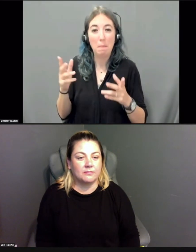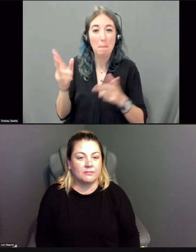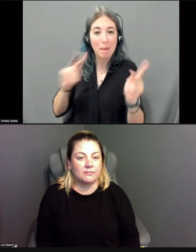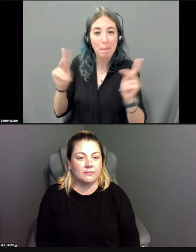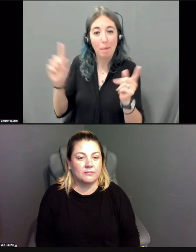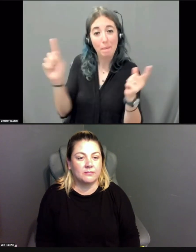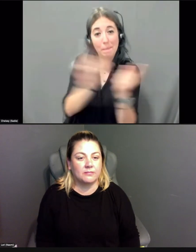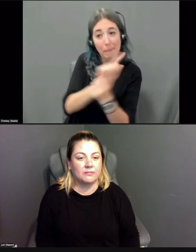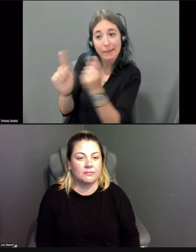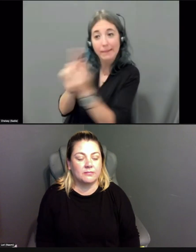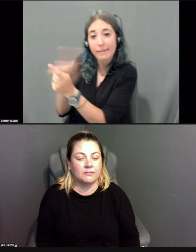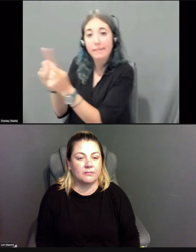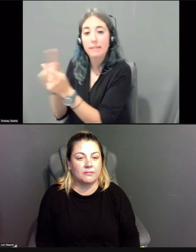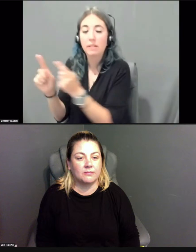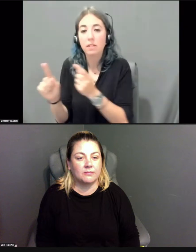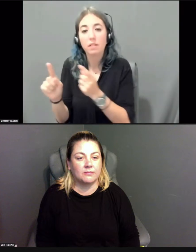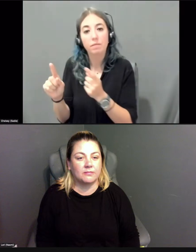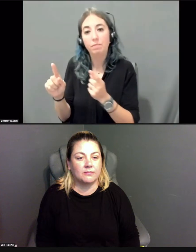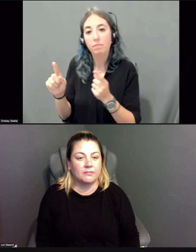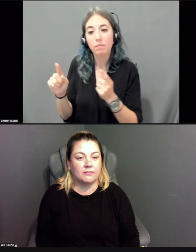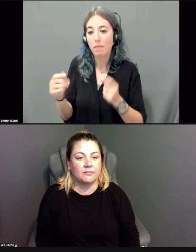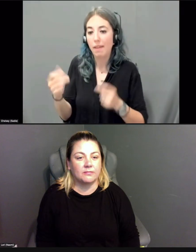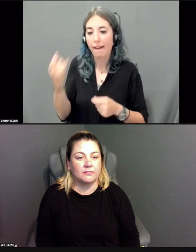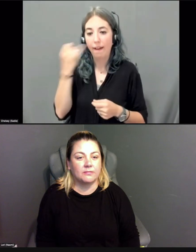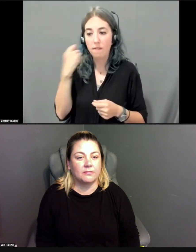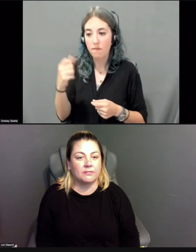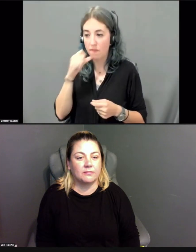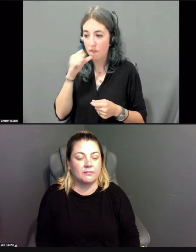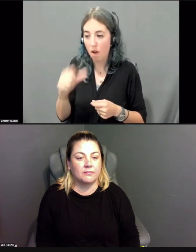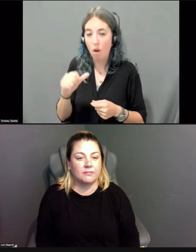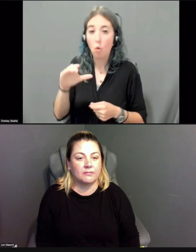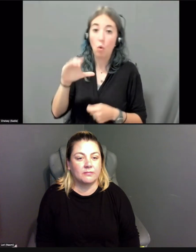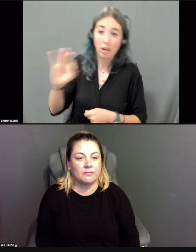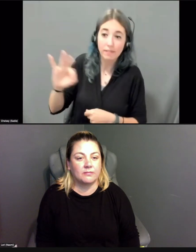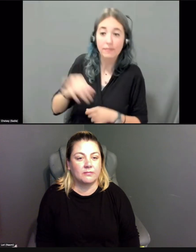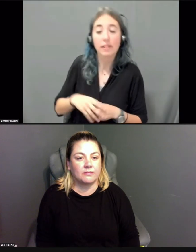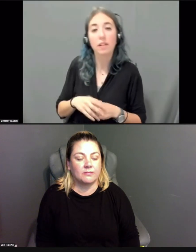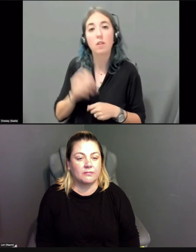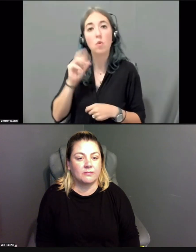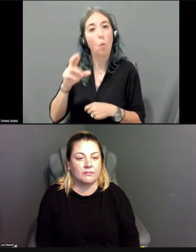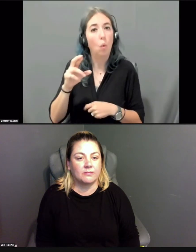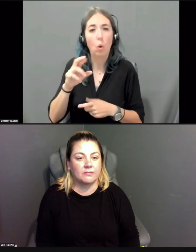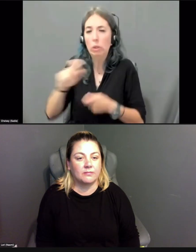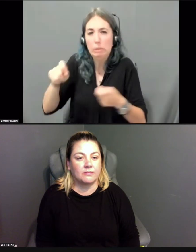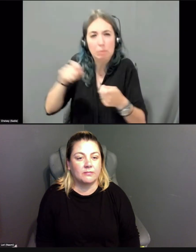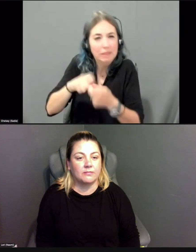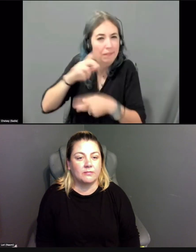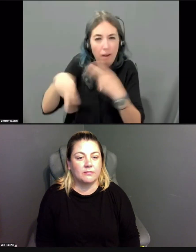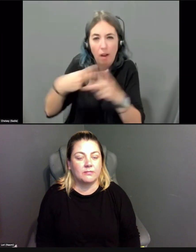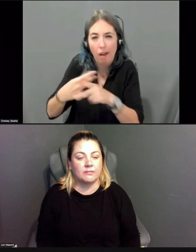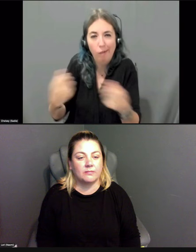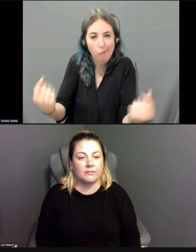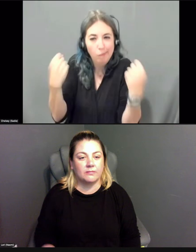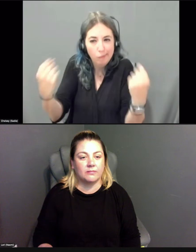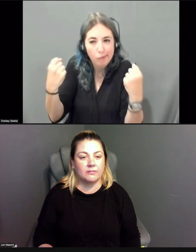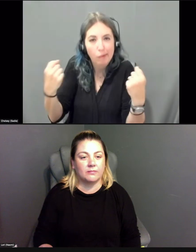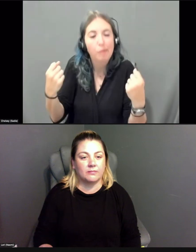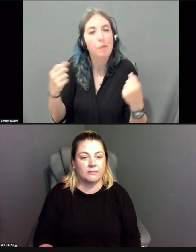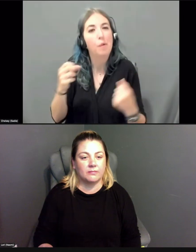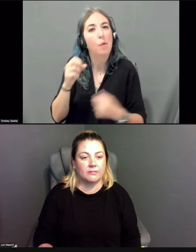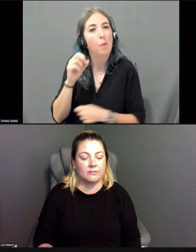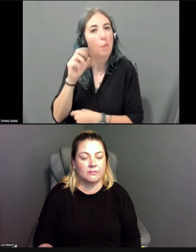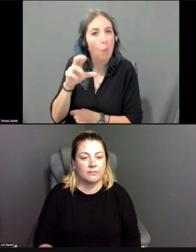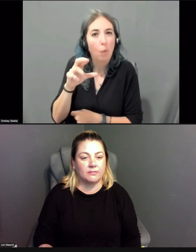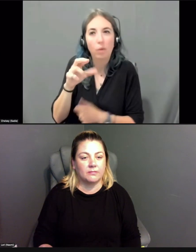CrossFit, or if it's not high intensity strength training, interval training, that sort of thing, that